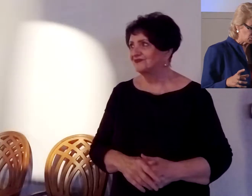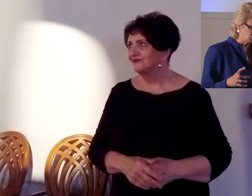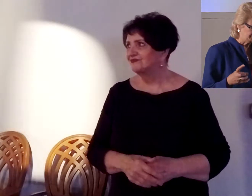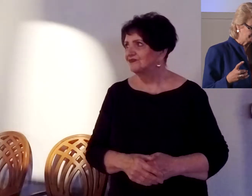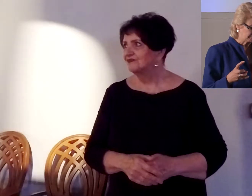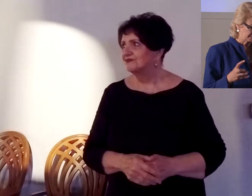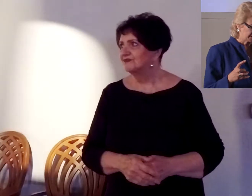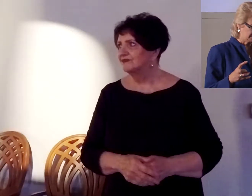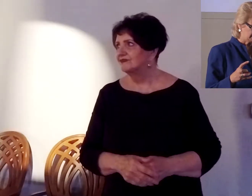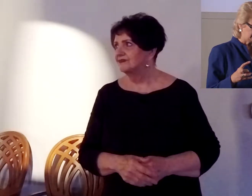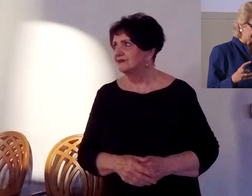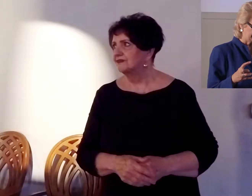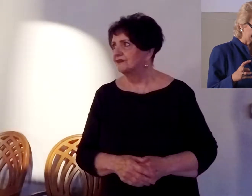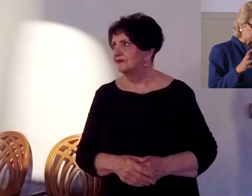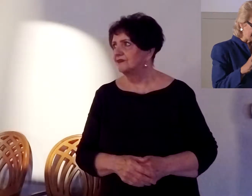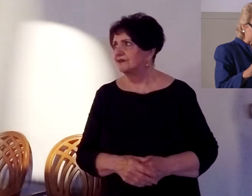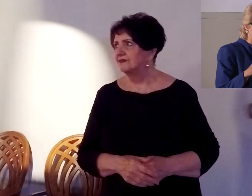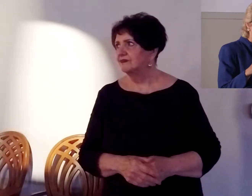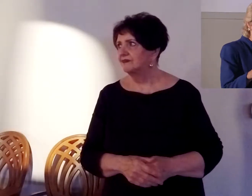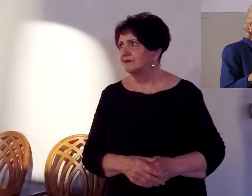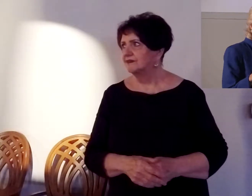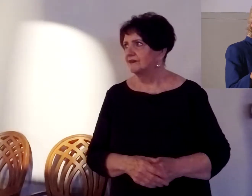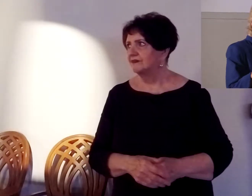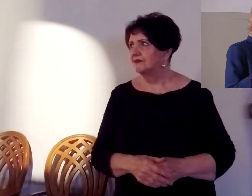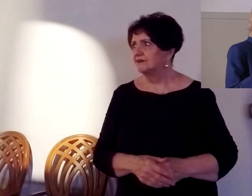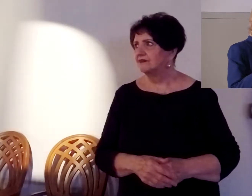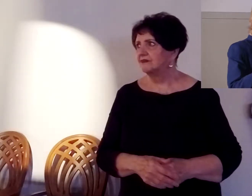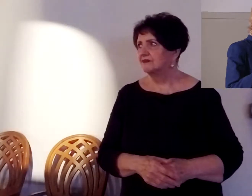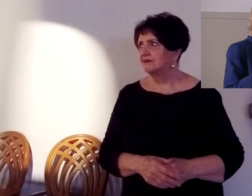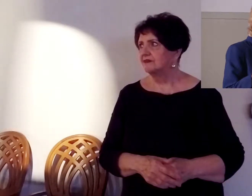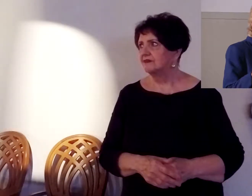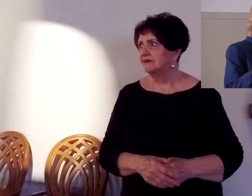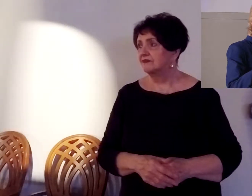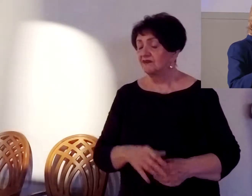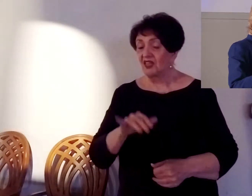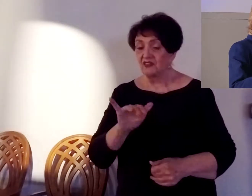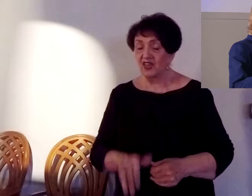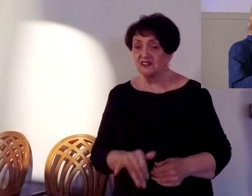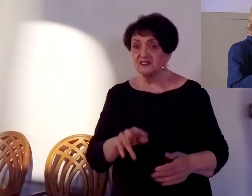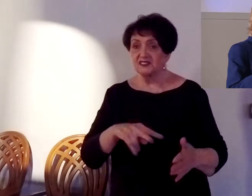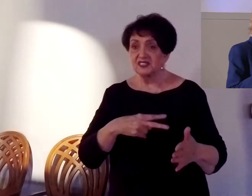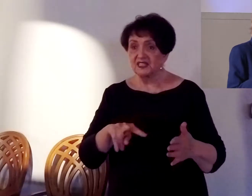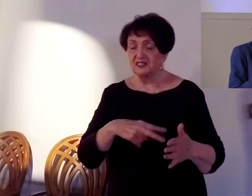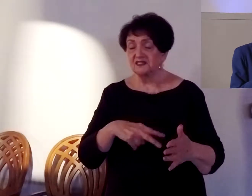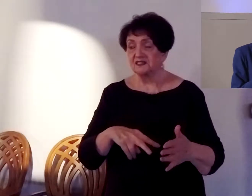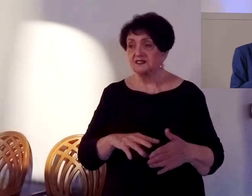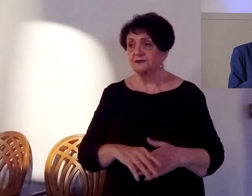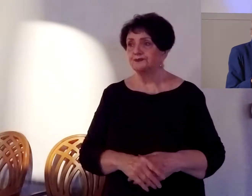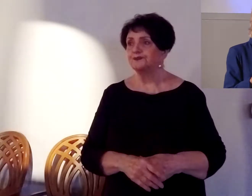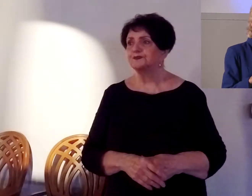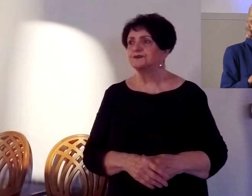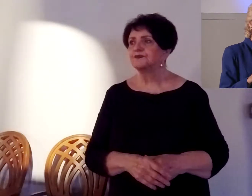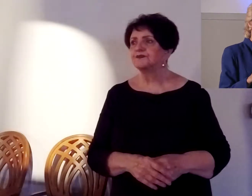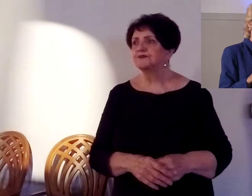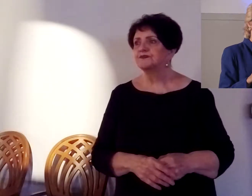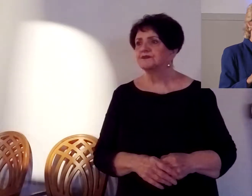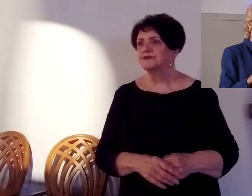And so, right, and so that's the dance, right? Sometimes he needs things, and